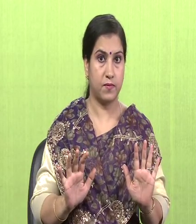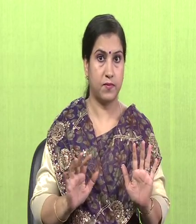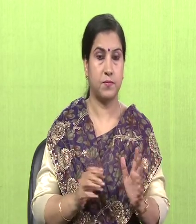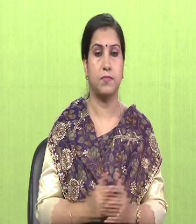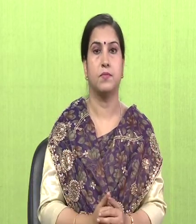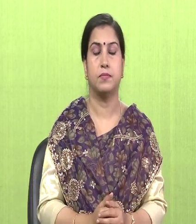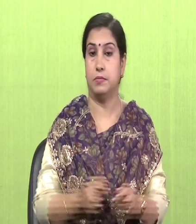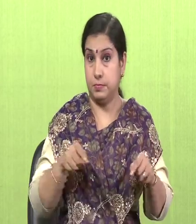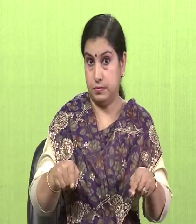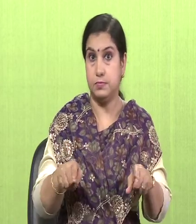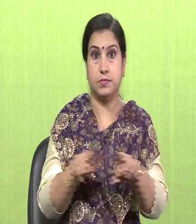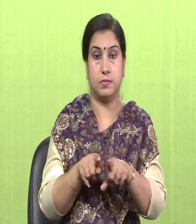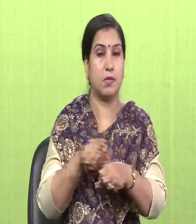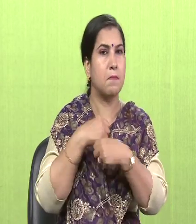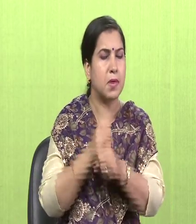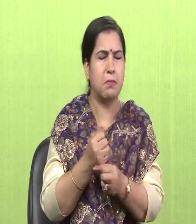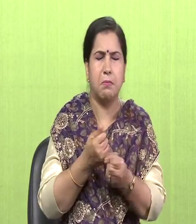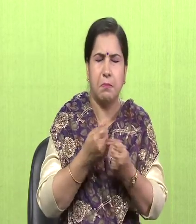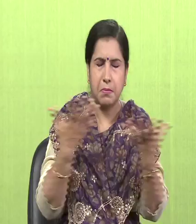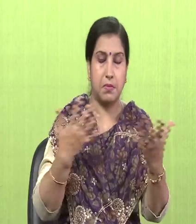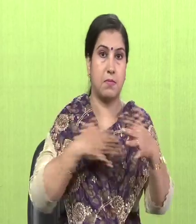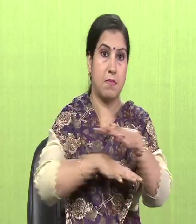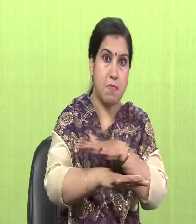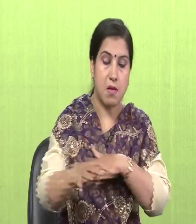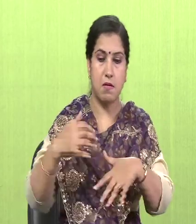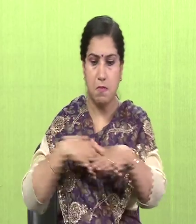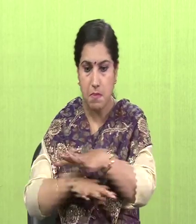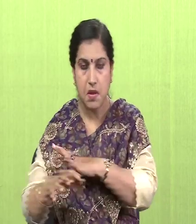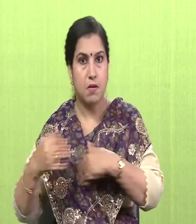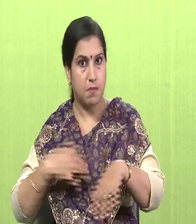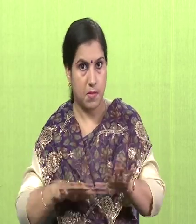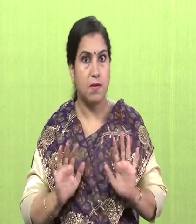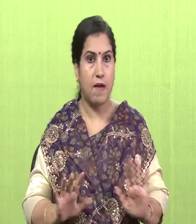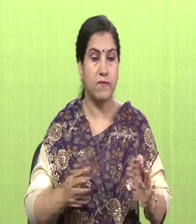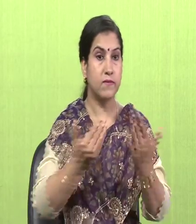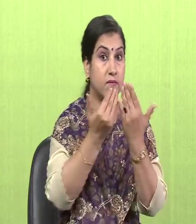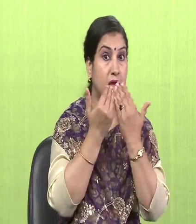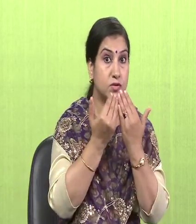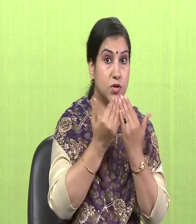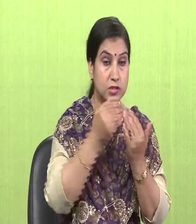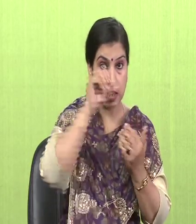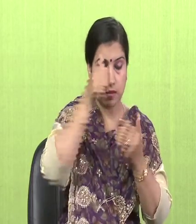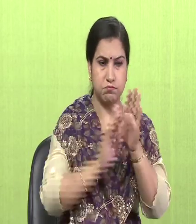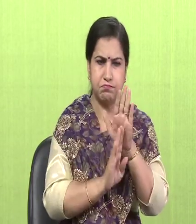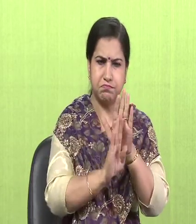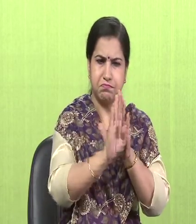and made many plans to increase the level of education in the country.